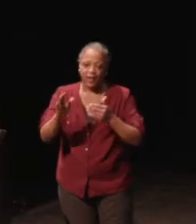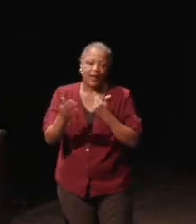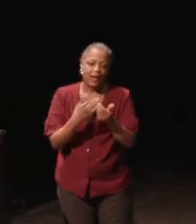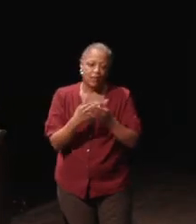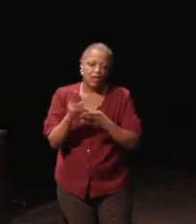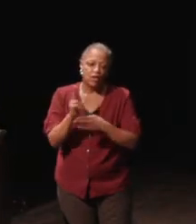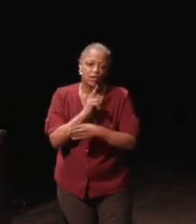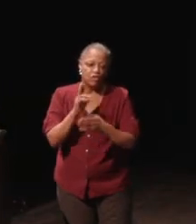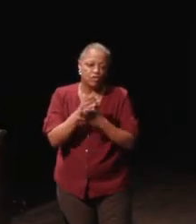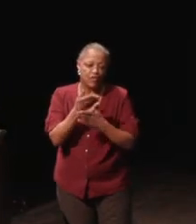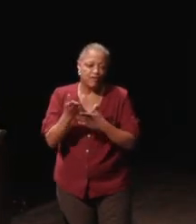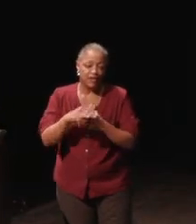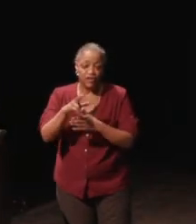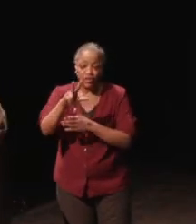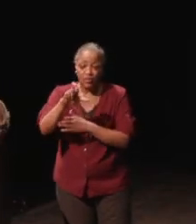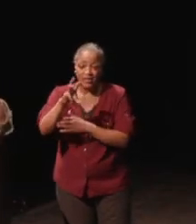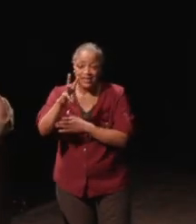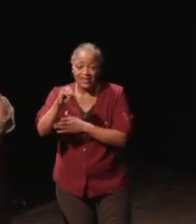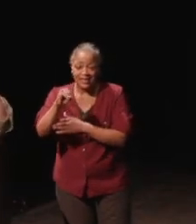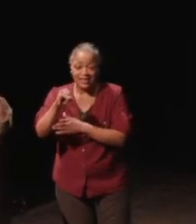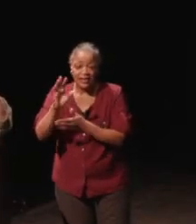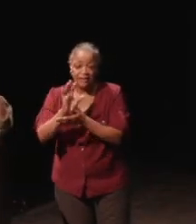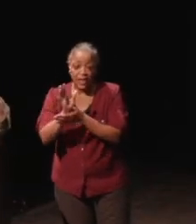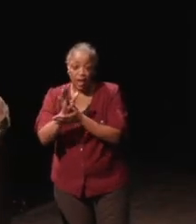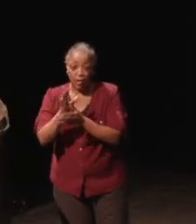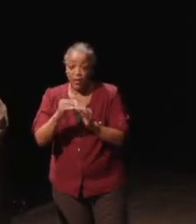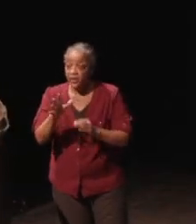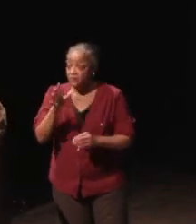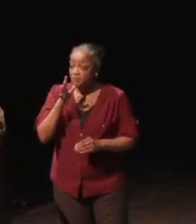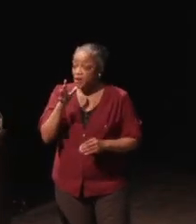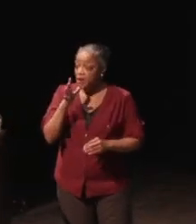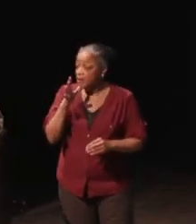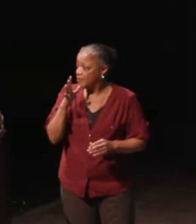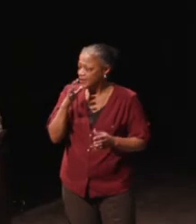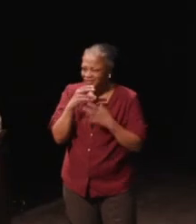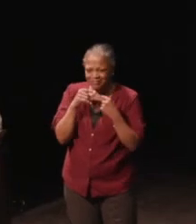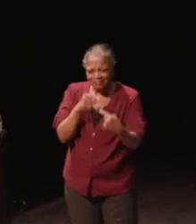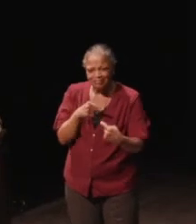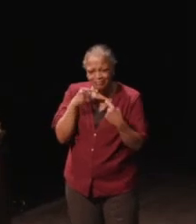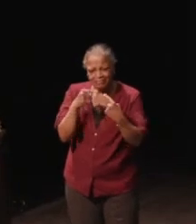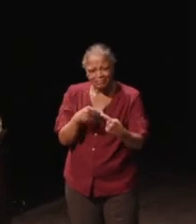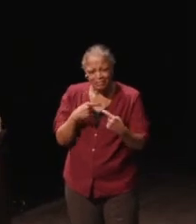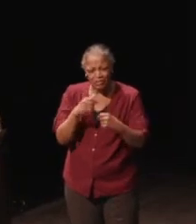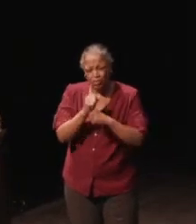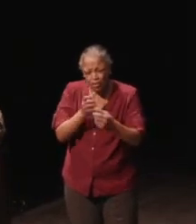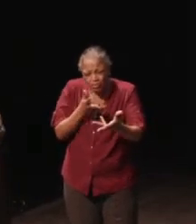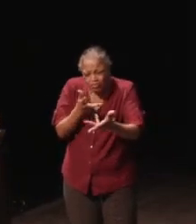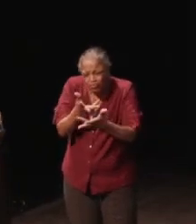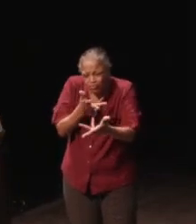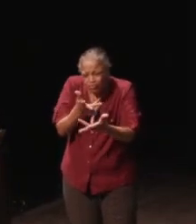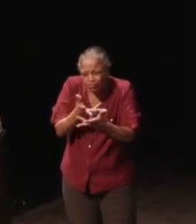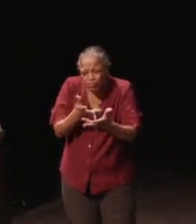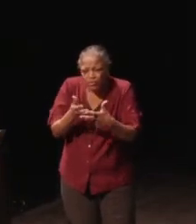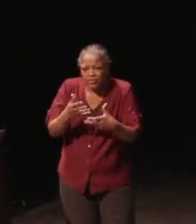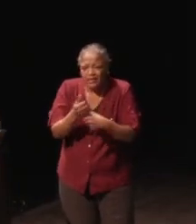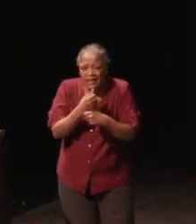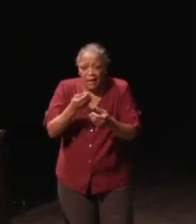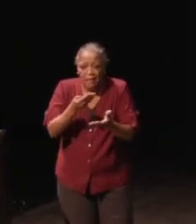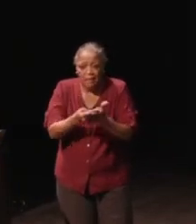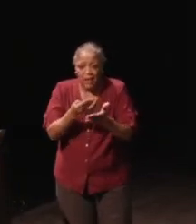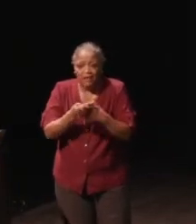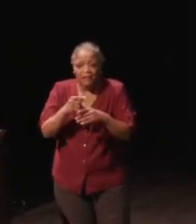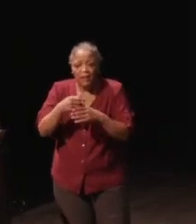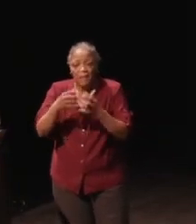It's 360 video, and his mother is having a hard time working to get money out of like the